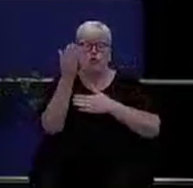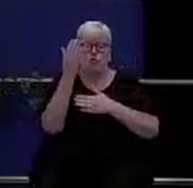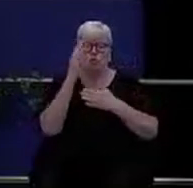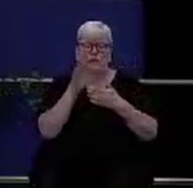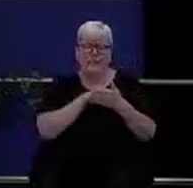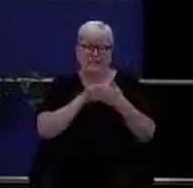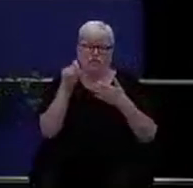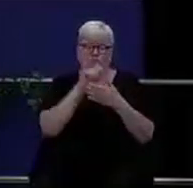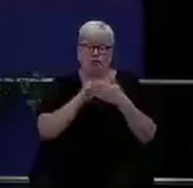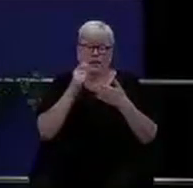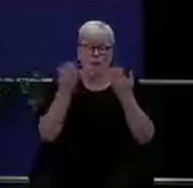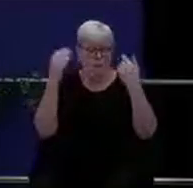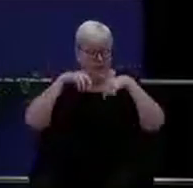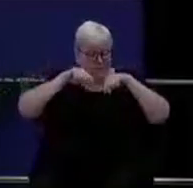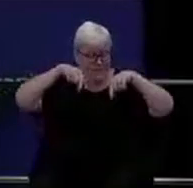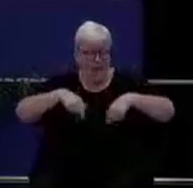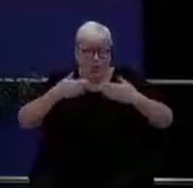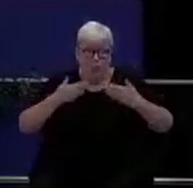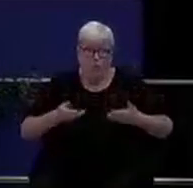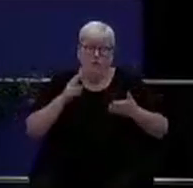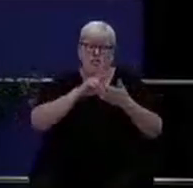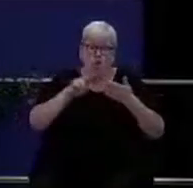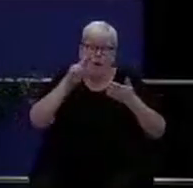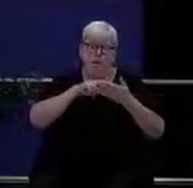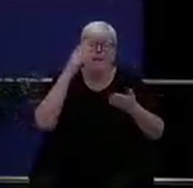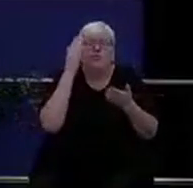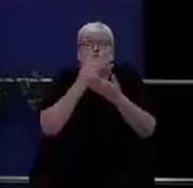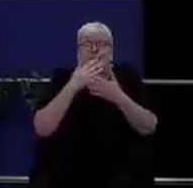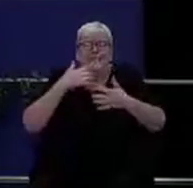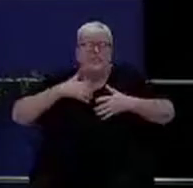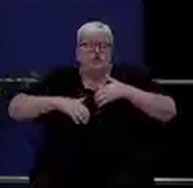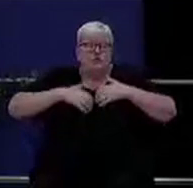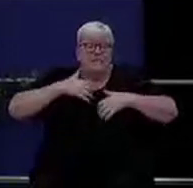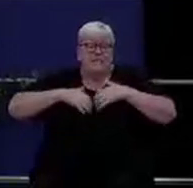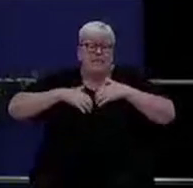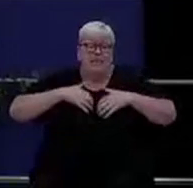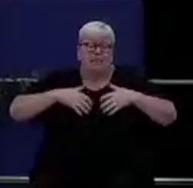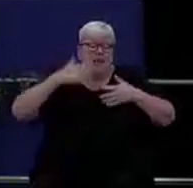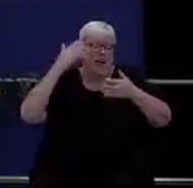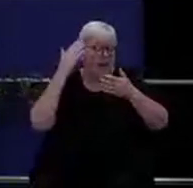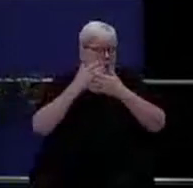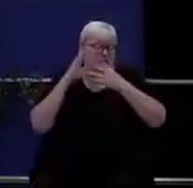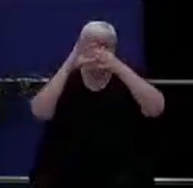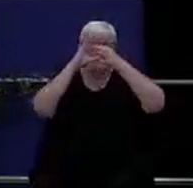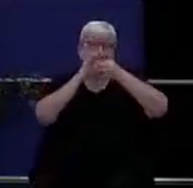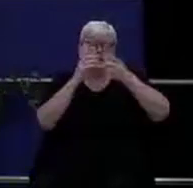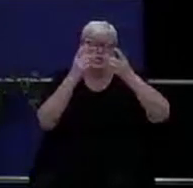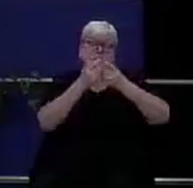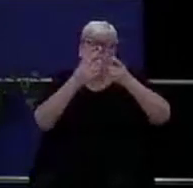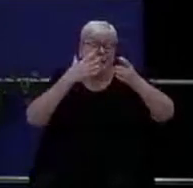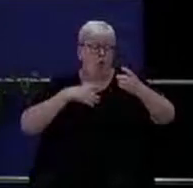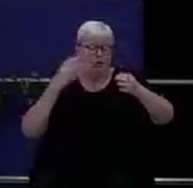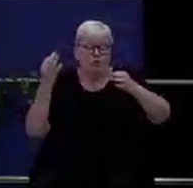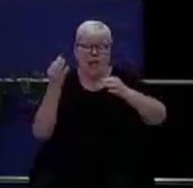all. Yeah. No, that's really interesting, and it actually ties into something that I wanted to